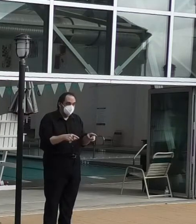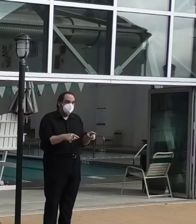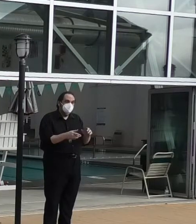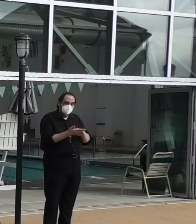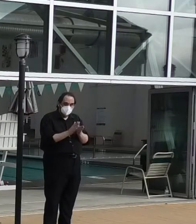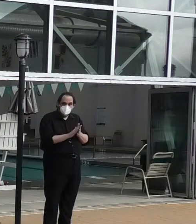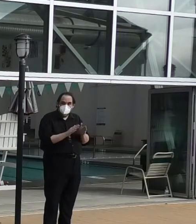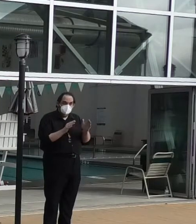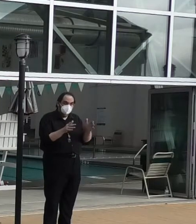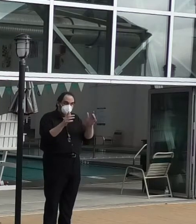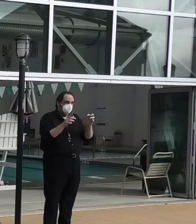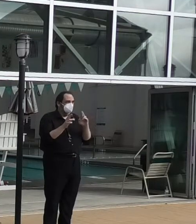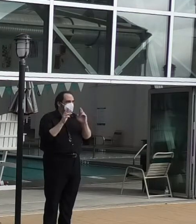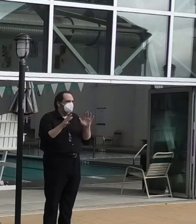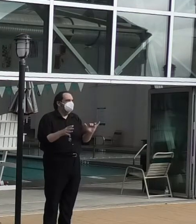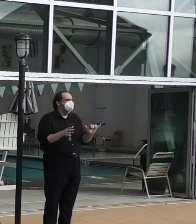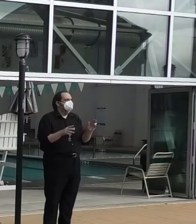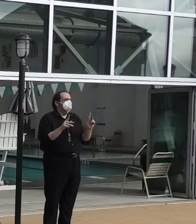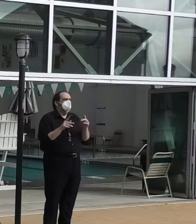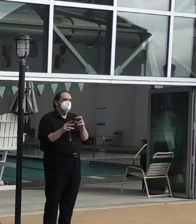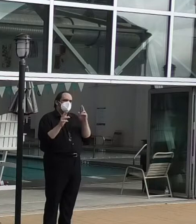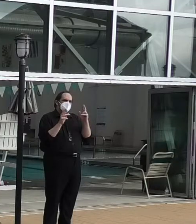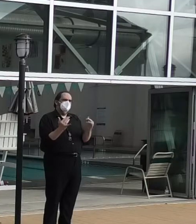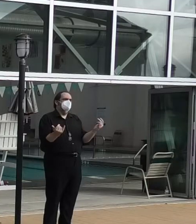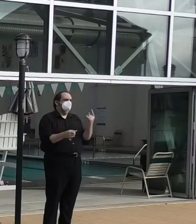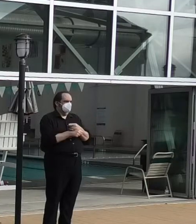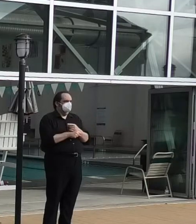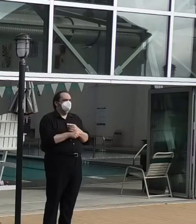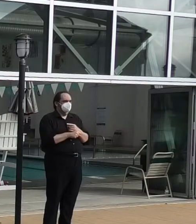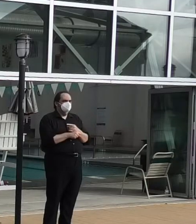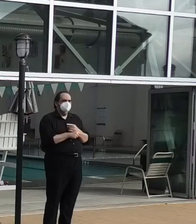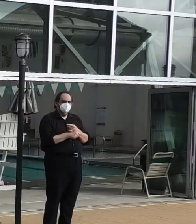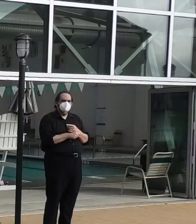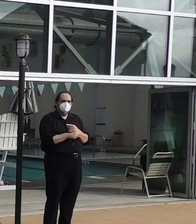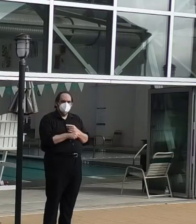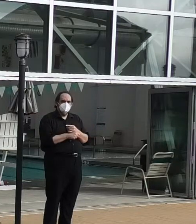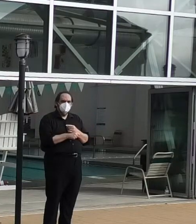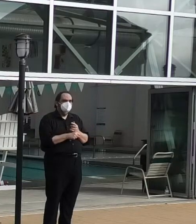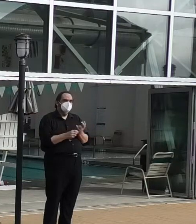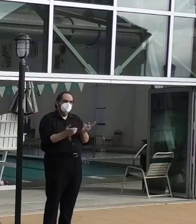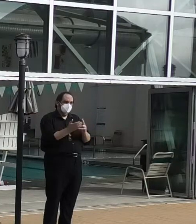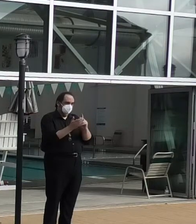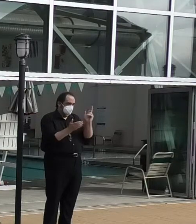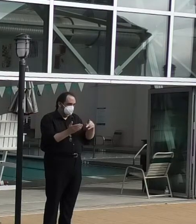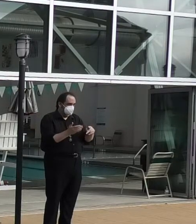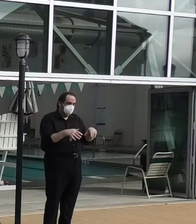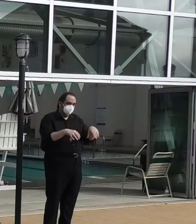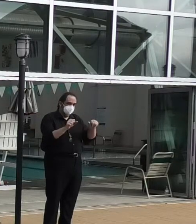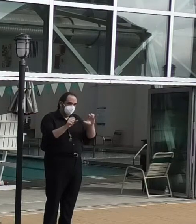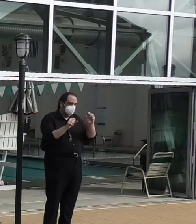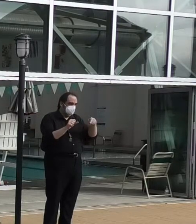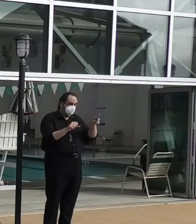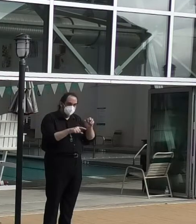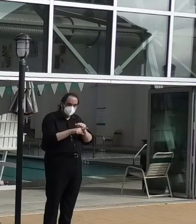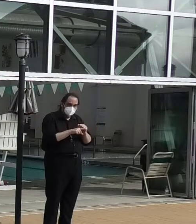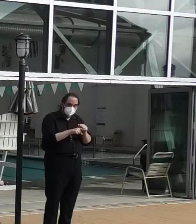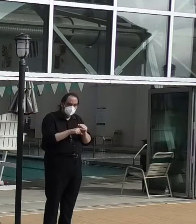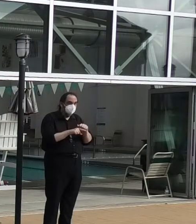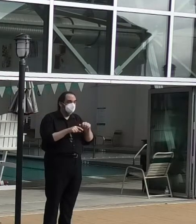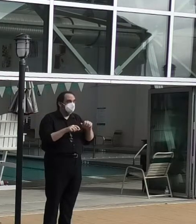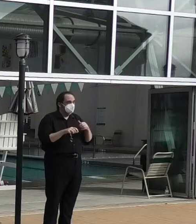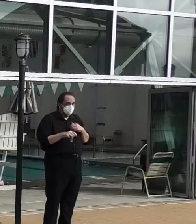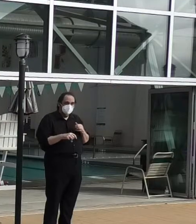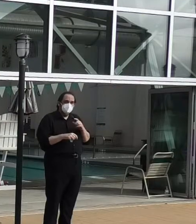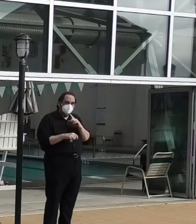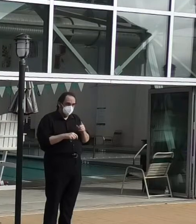immediate responder like the outstanding individuals we are honoring today. Sign up for CPR training, make a difference in sudden